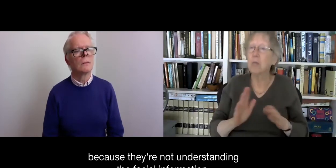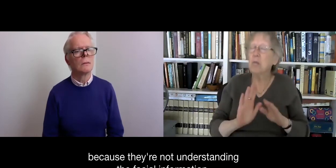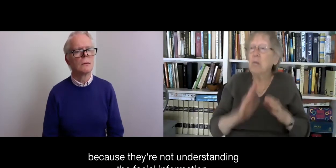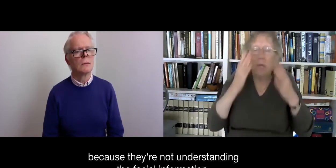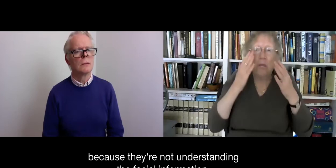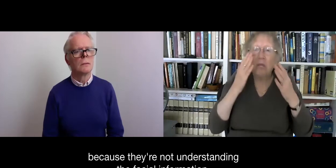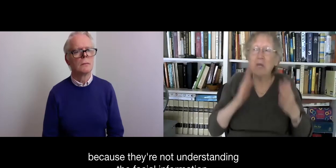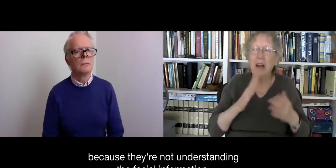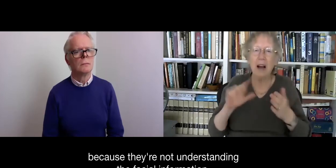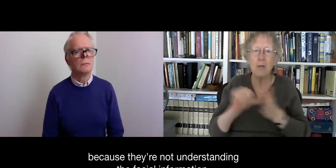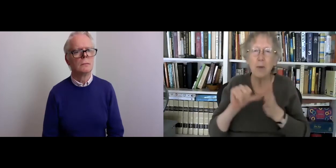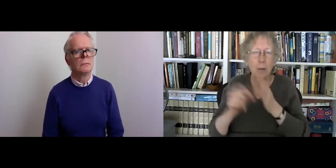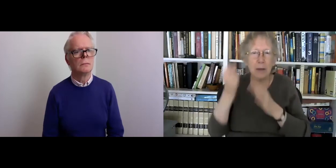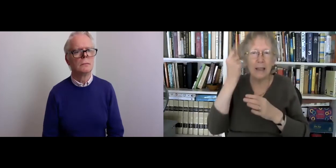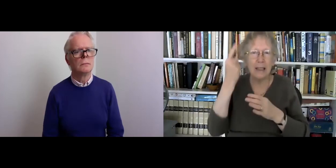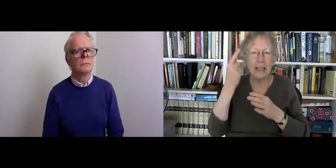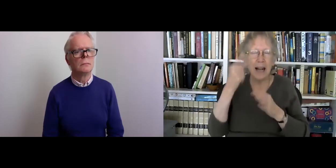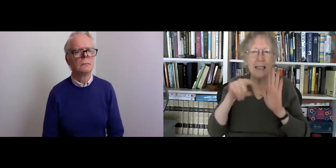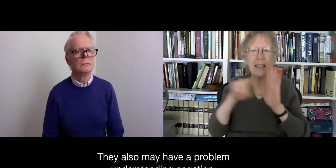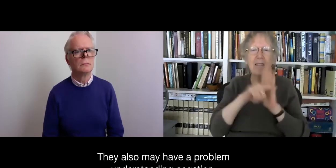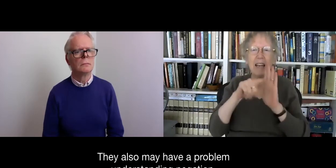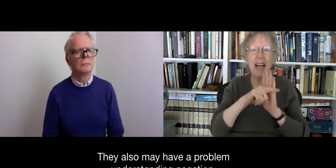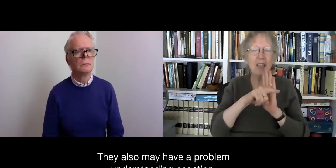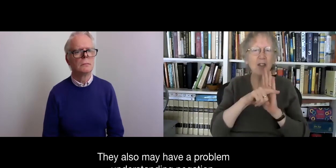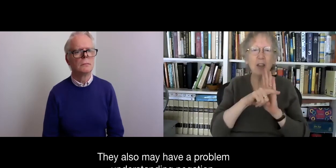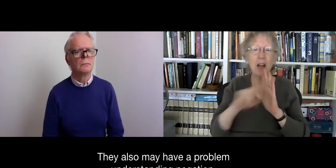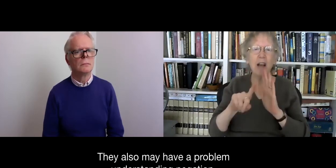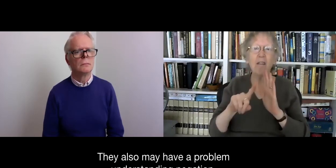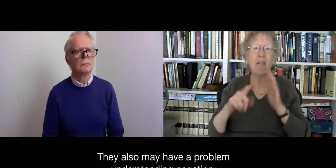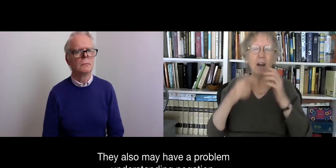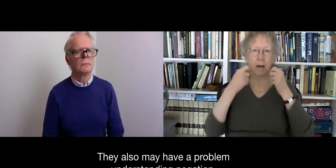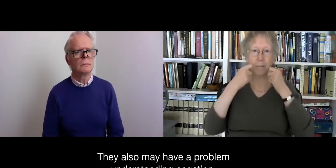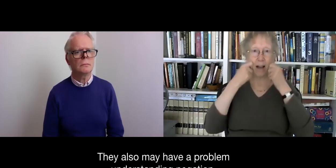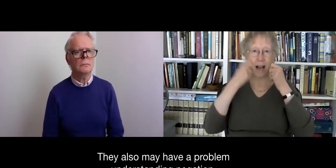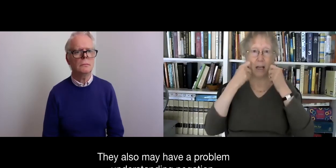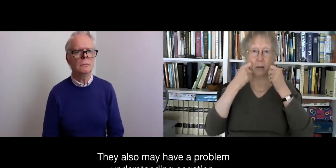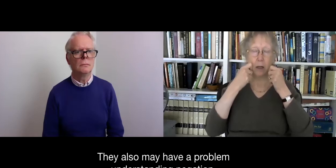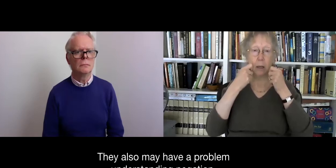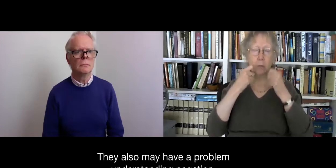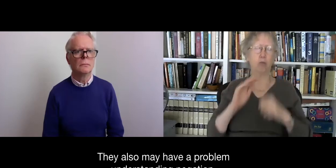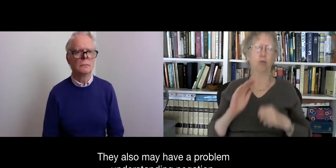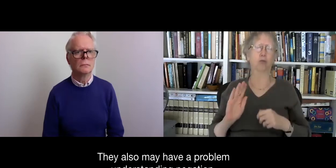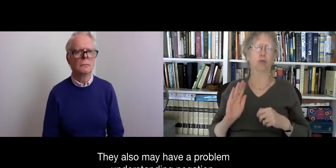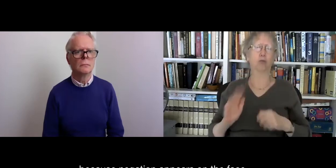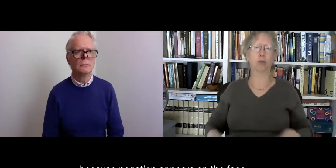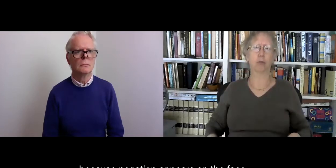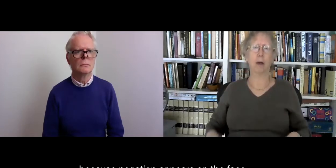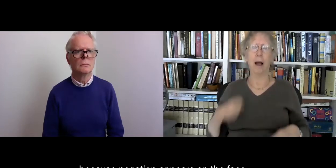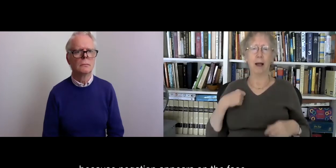facial information. And they also may have a problem understanding negation because negation appears